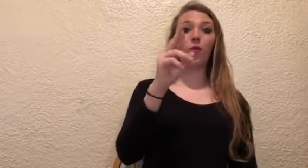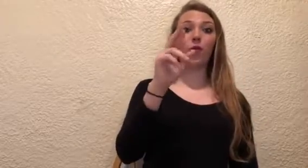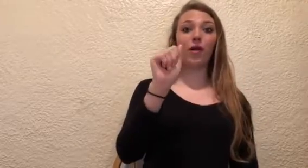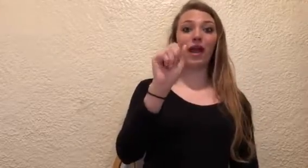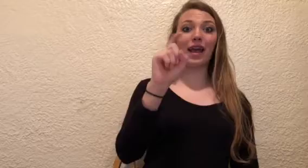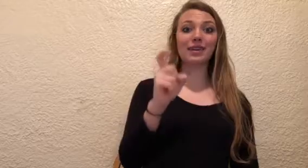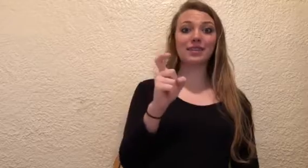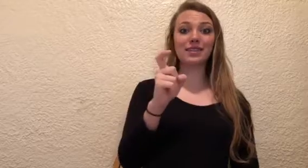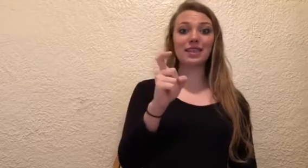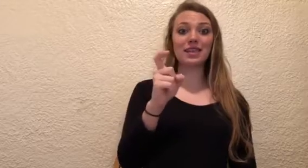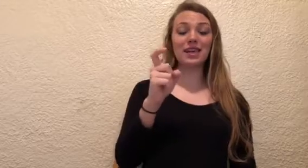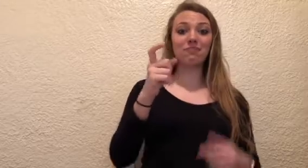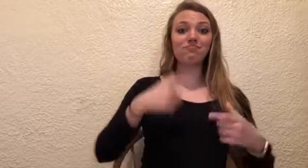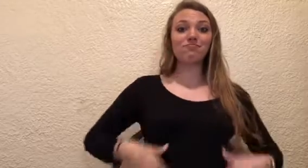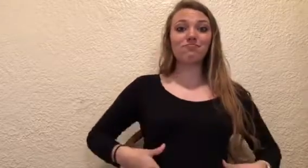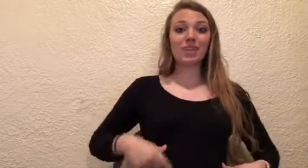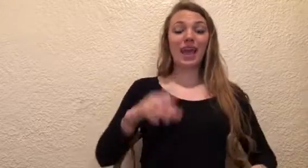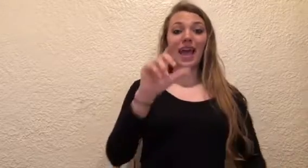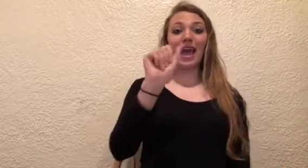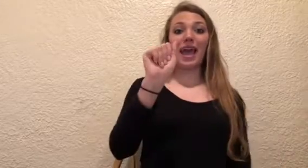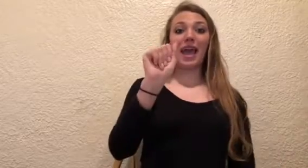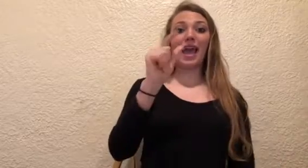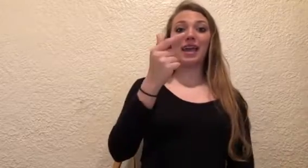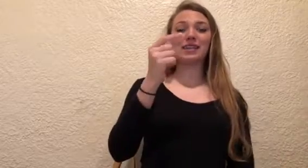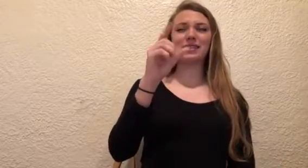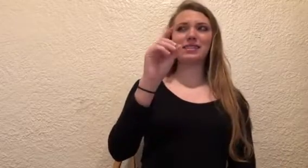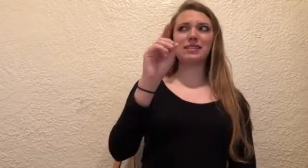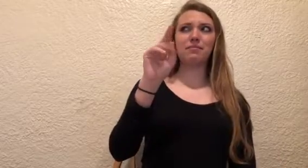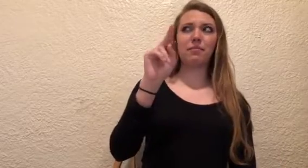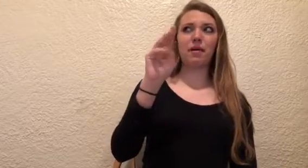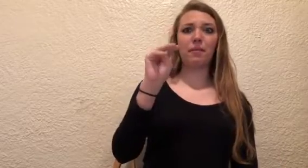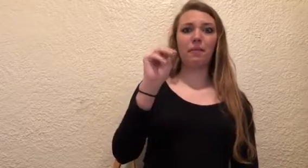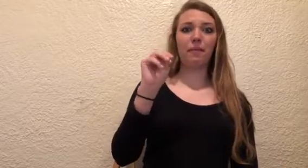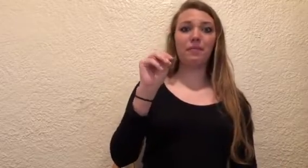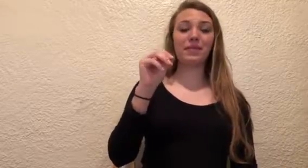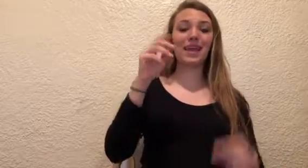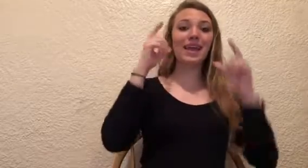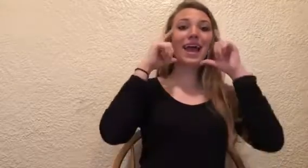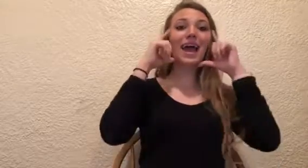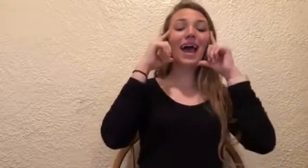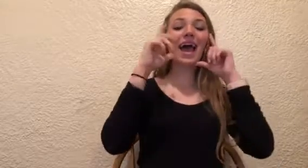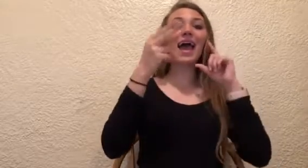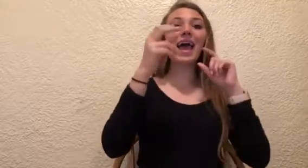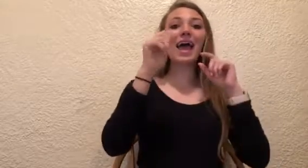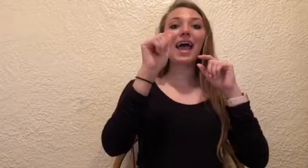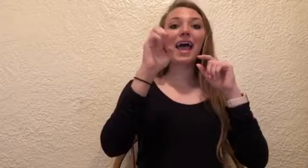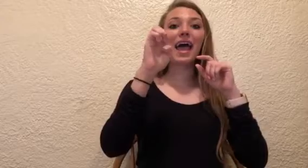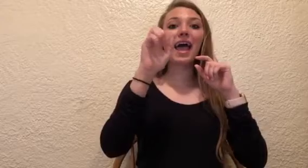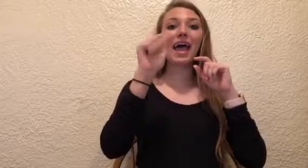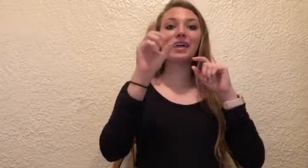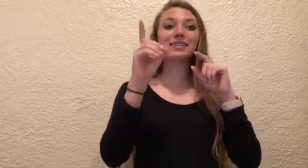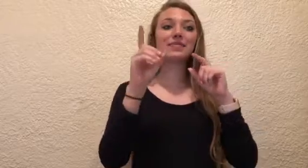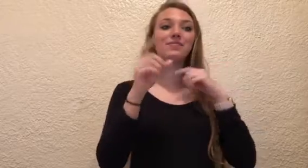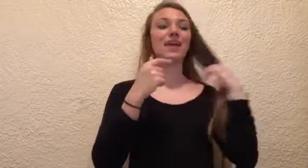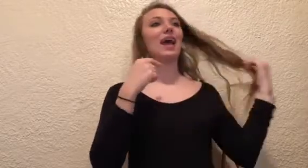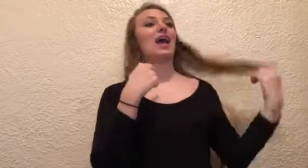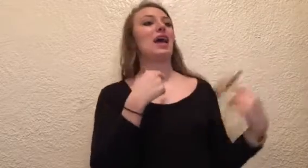Okay, good job. Skylar, would you enlighten us, please? I think it is an insect. Me and Jaylen think it's